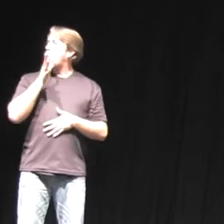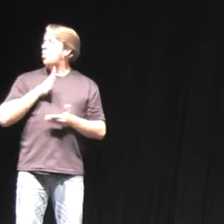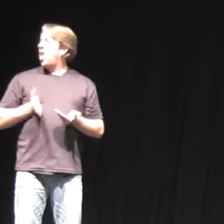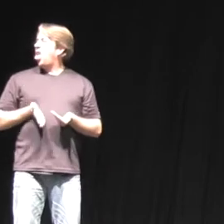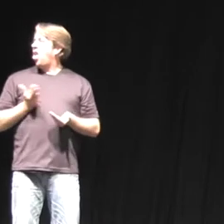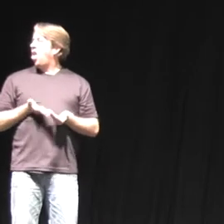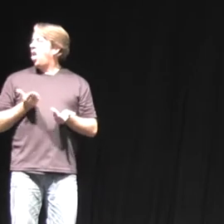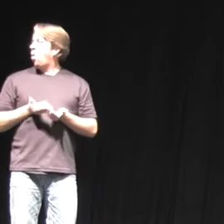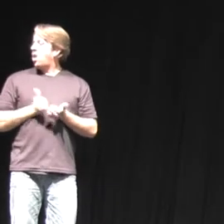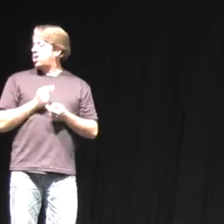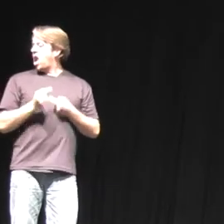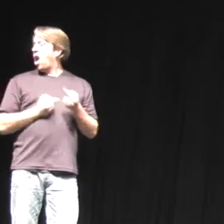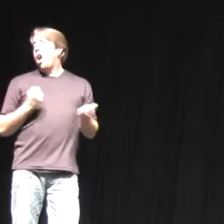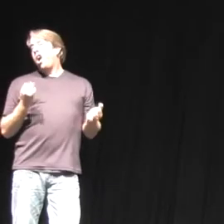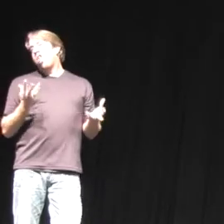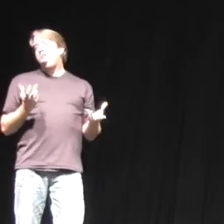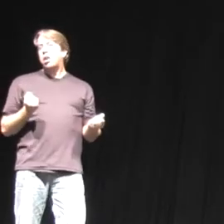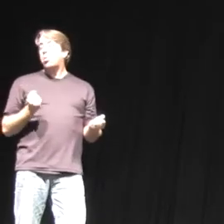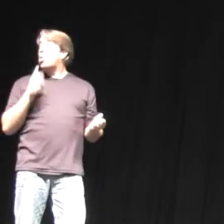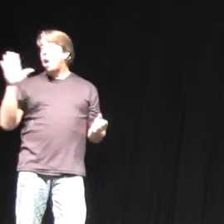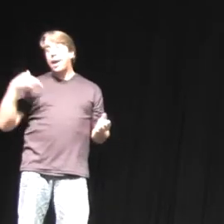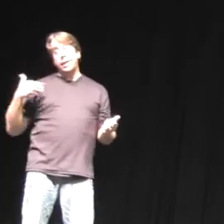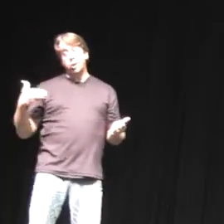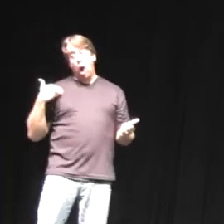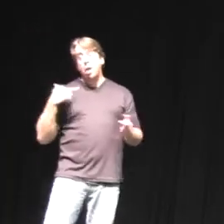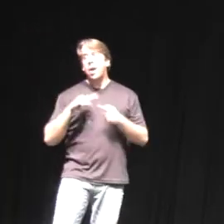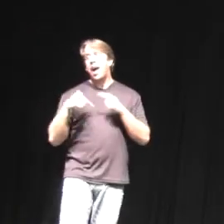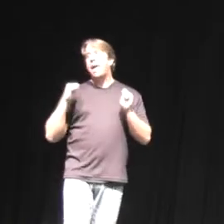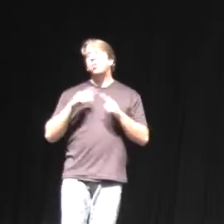before I should have been able to pick up chicks.